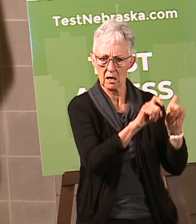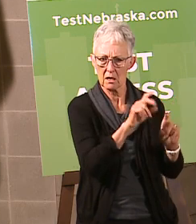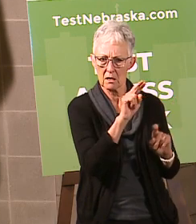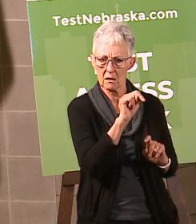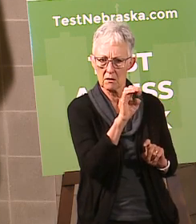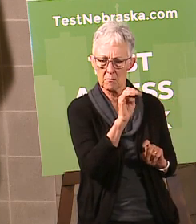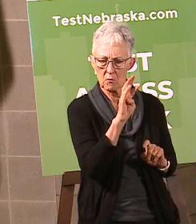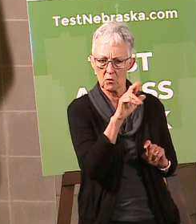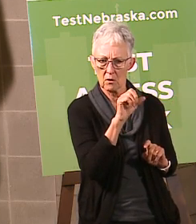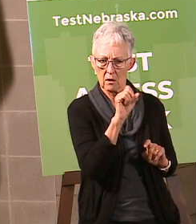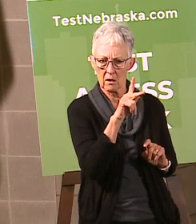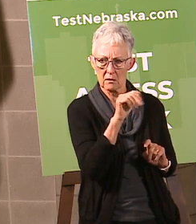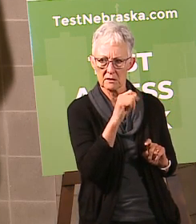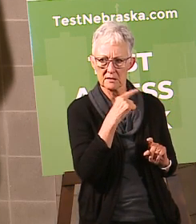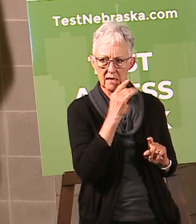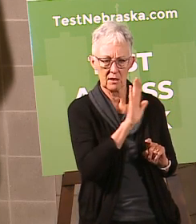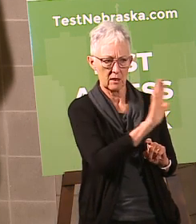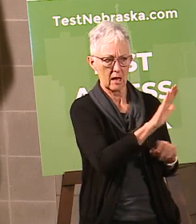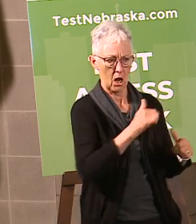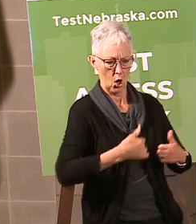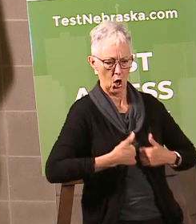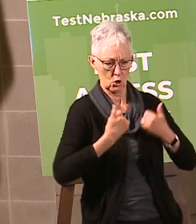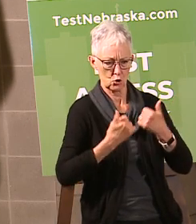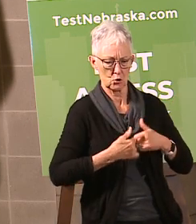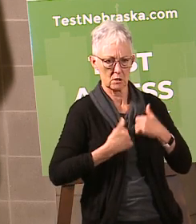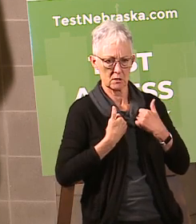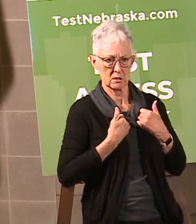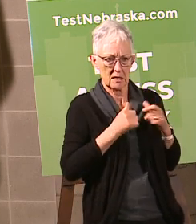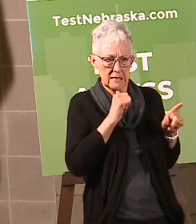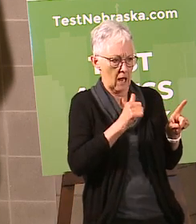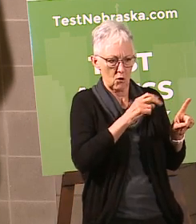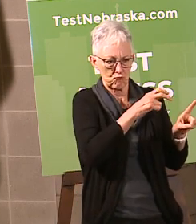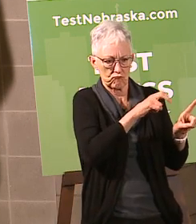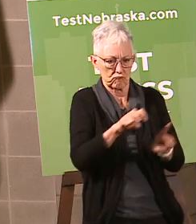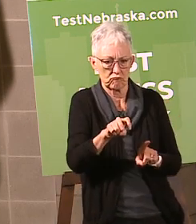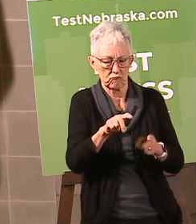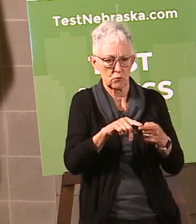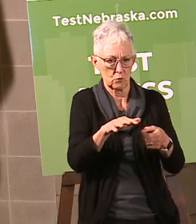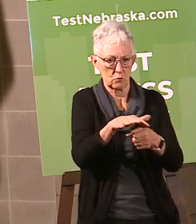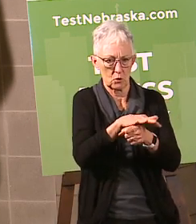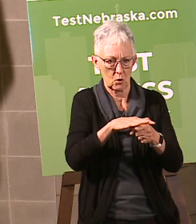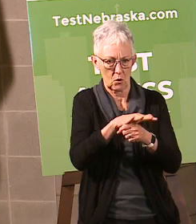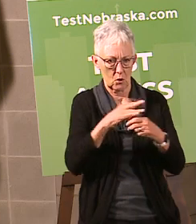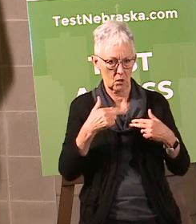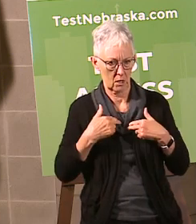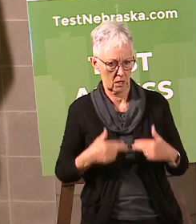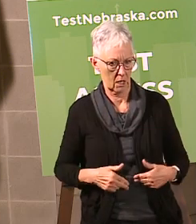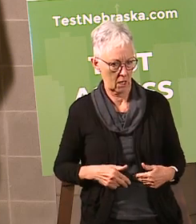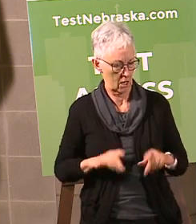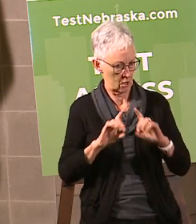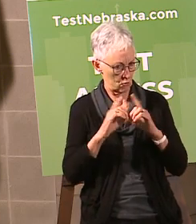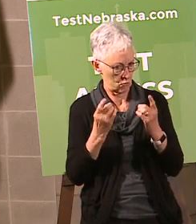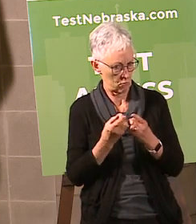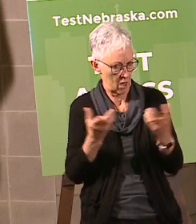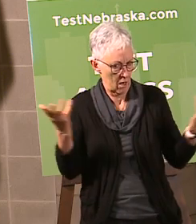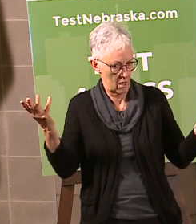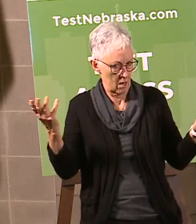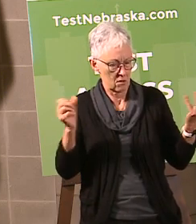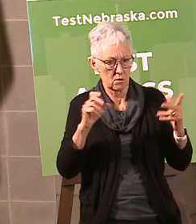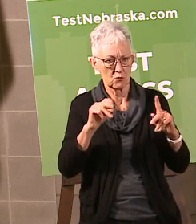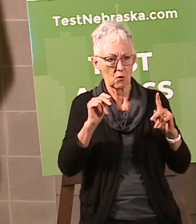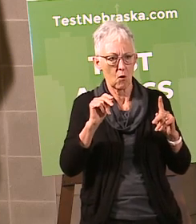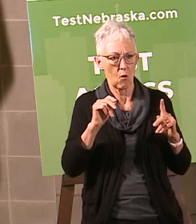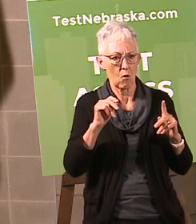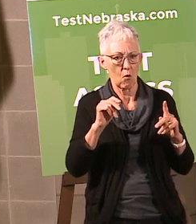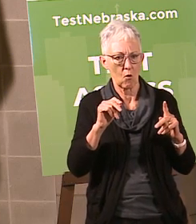not transfer to the local health department, and there's no mechanism for providers to be